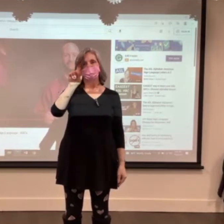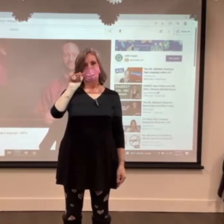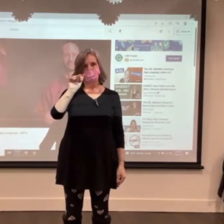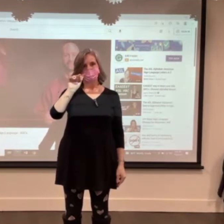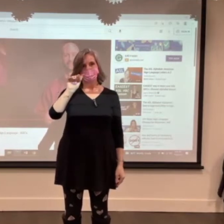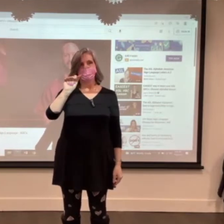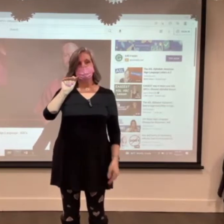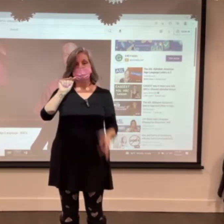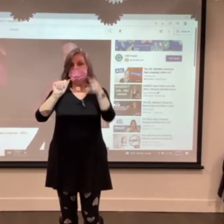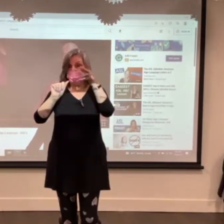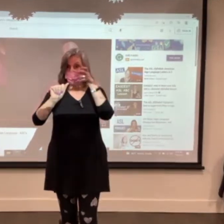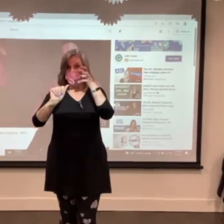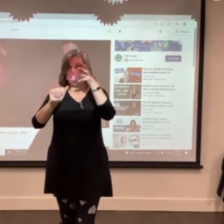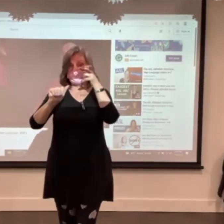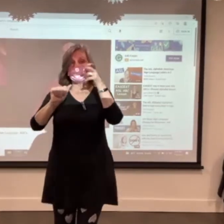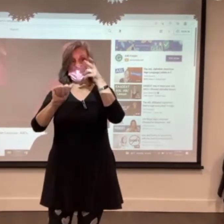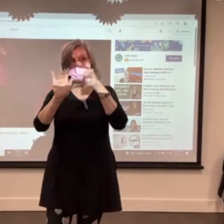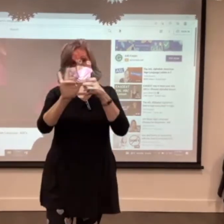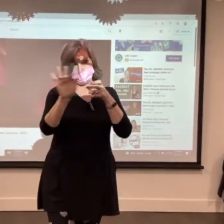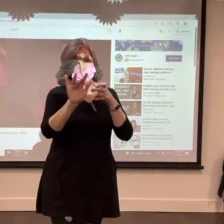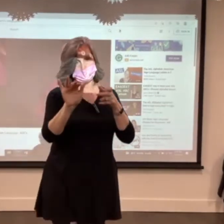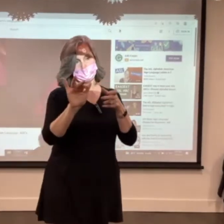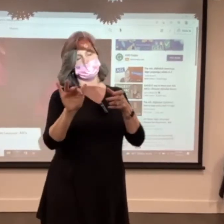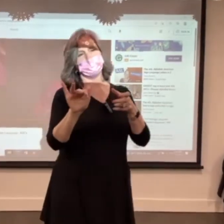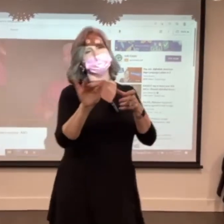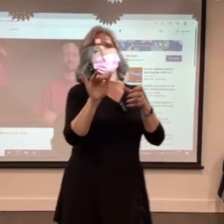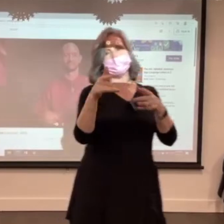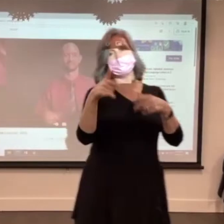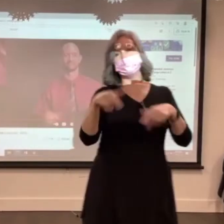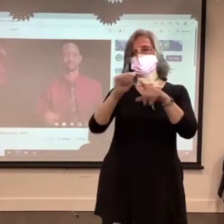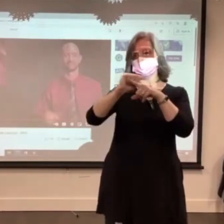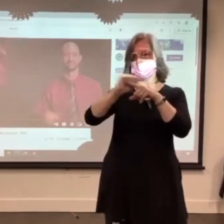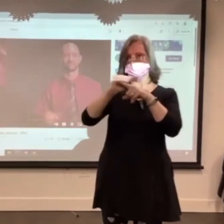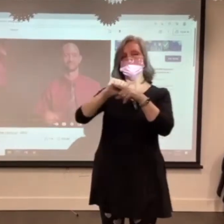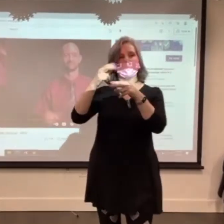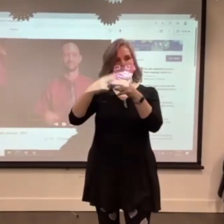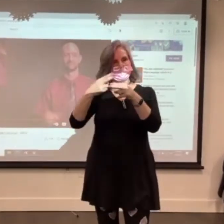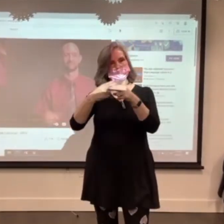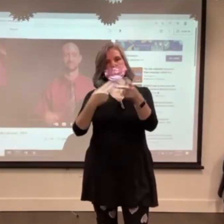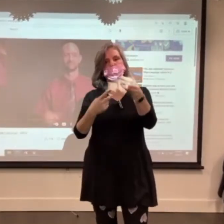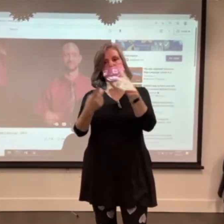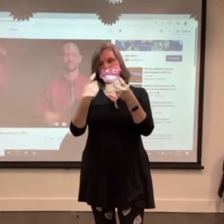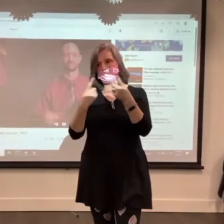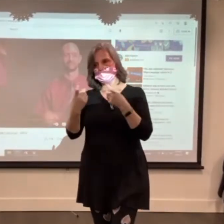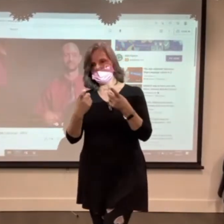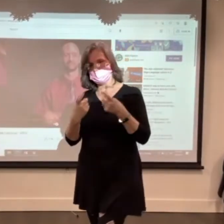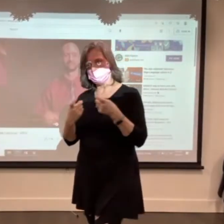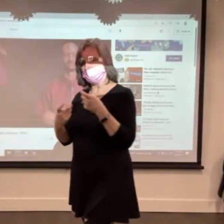B-Ed-K. Because then you're going to have to be able to read that finger spelling as well. So take a few minutes to practice your names. Please ask questions if you have